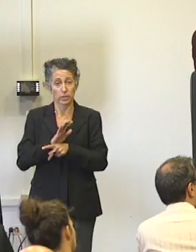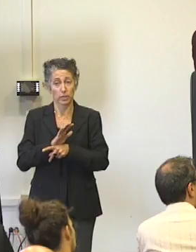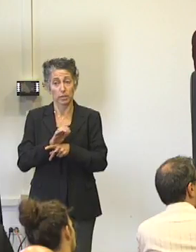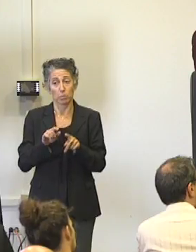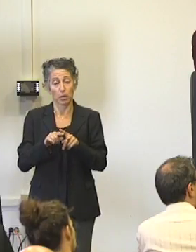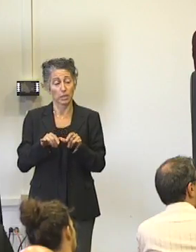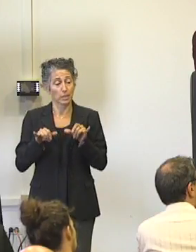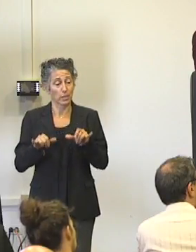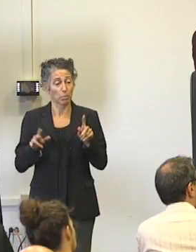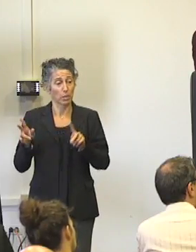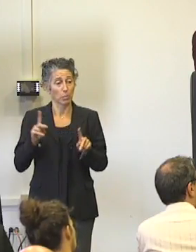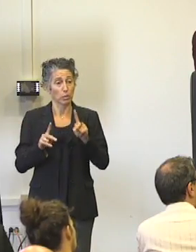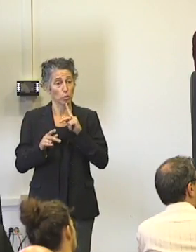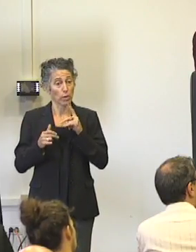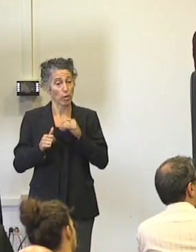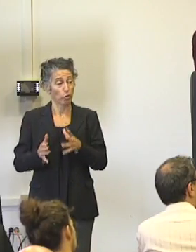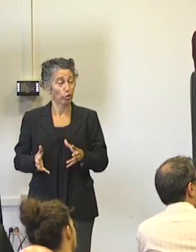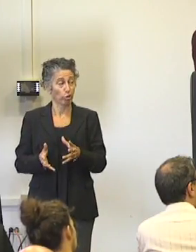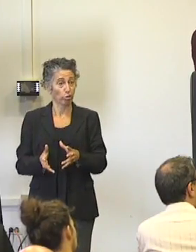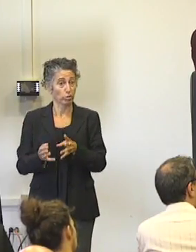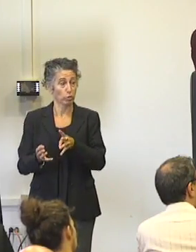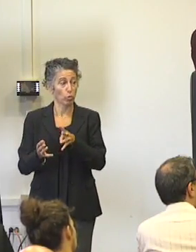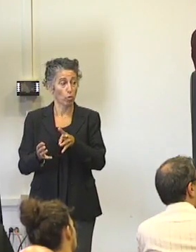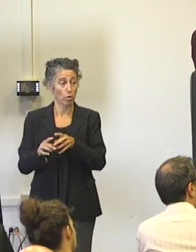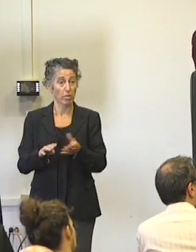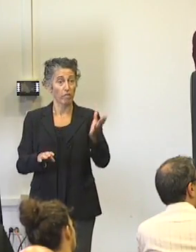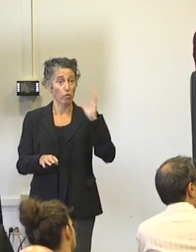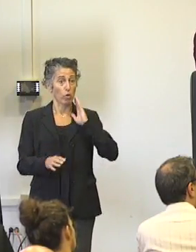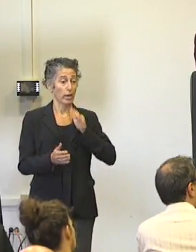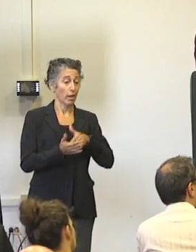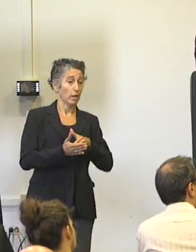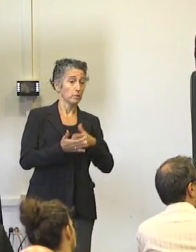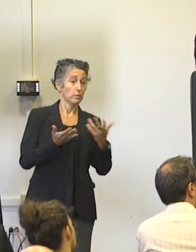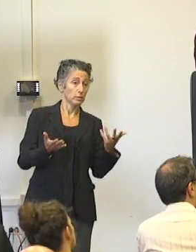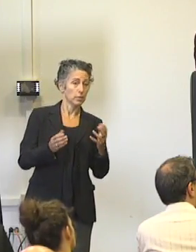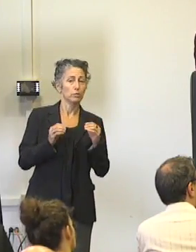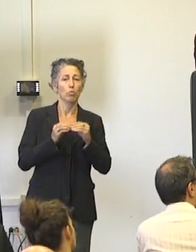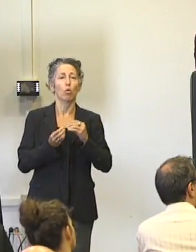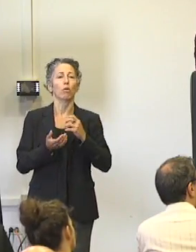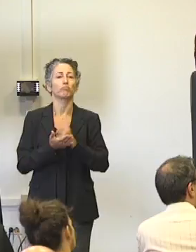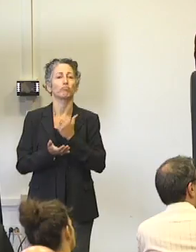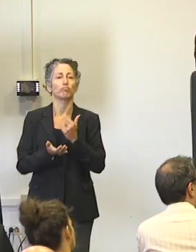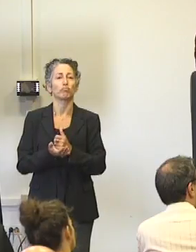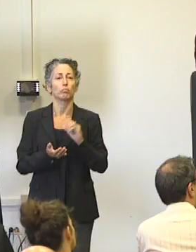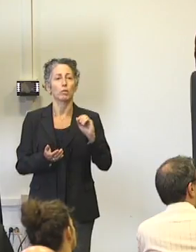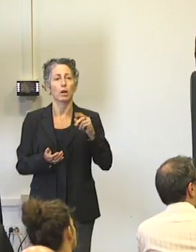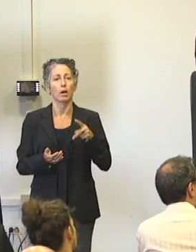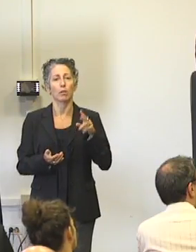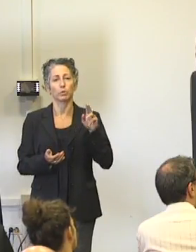thing years before. So it's more, I that was a long way of saying it's more opportunistic now.